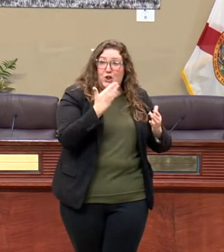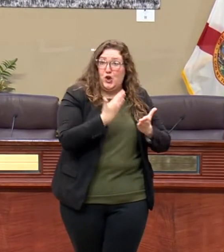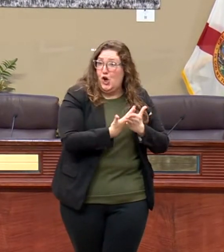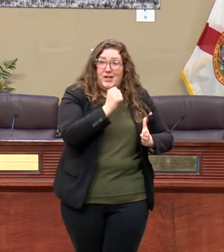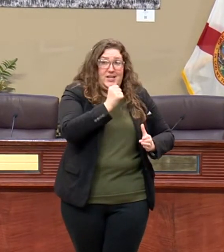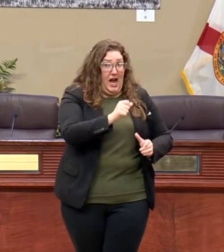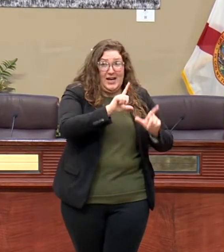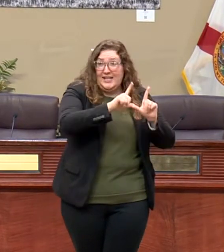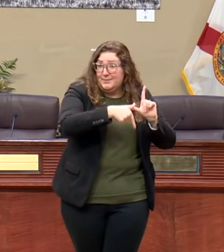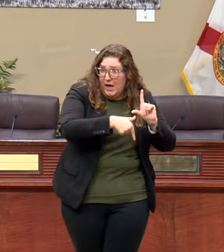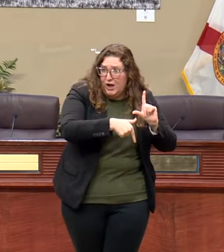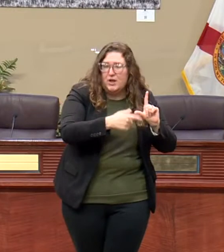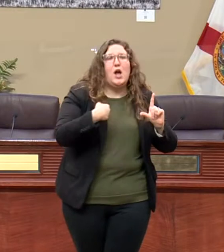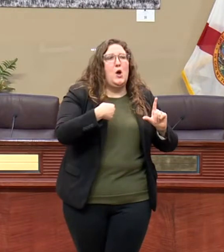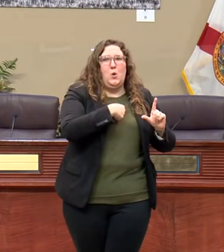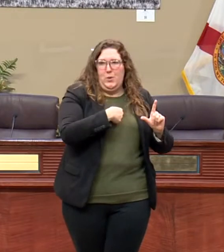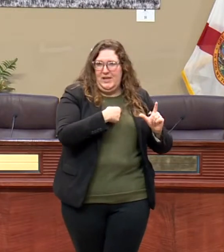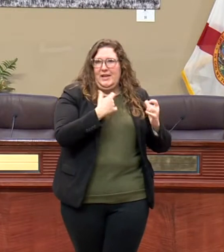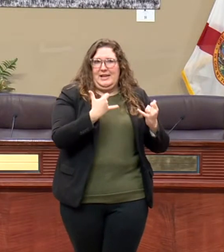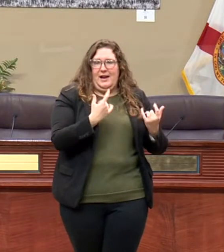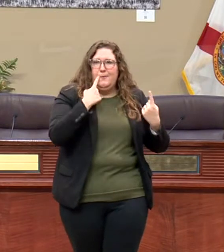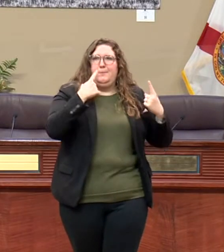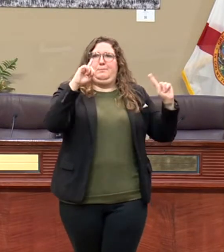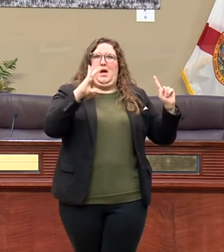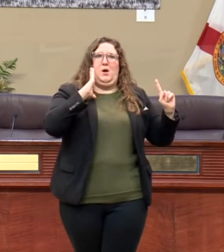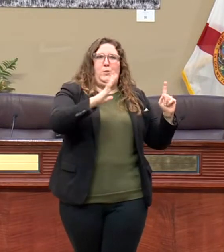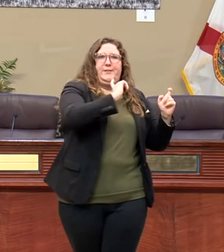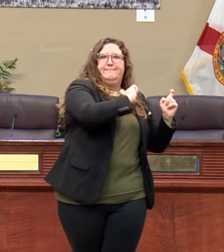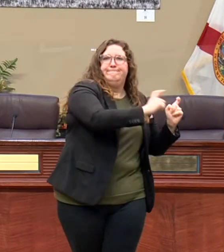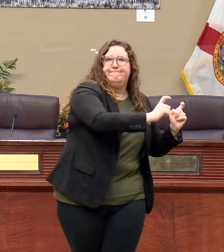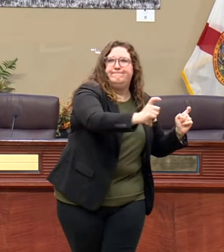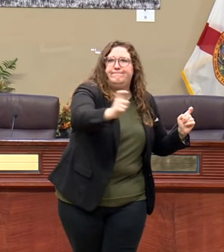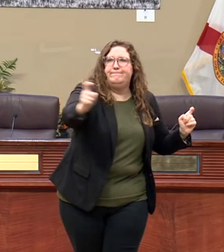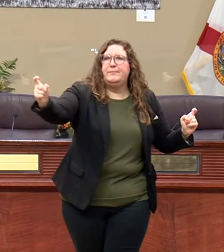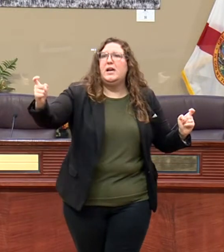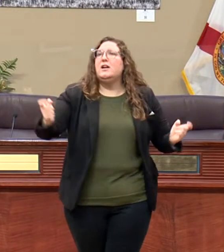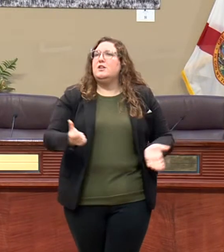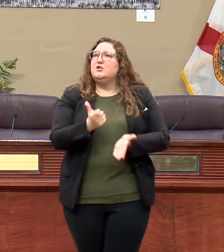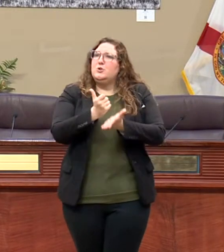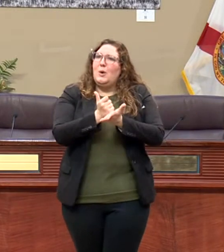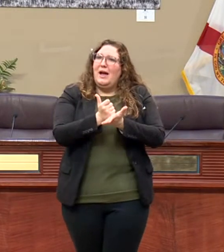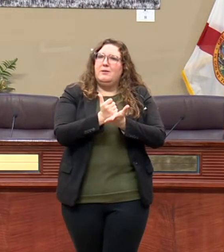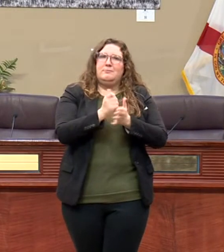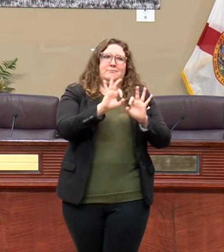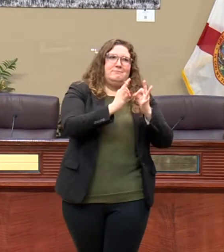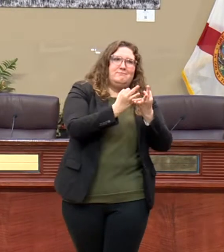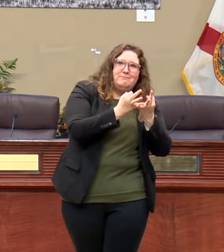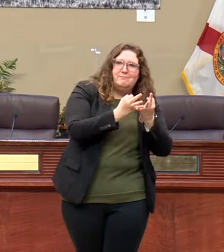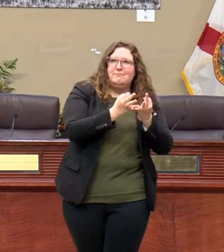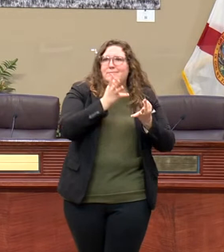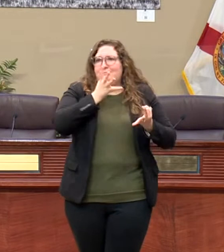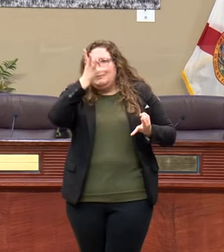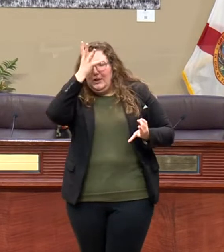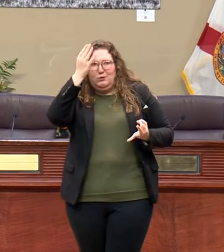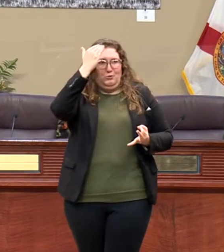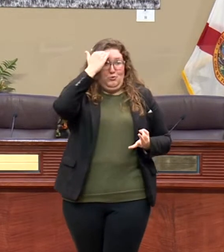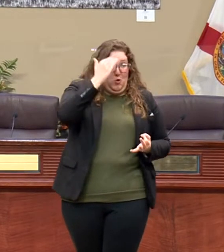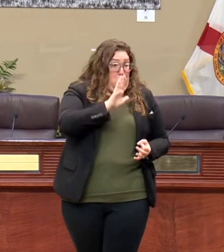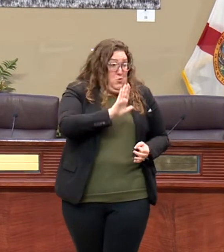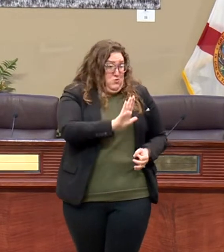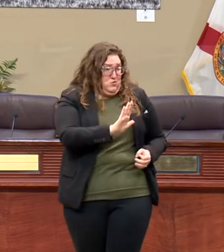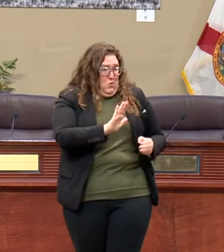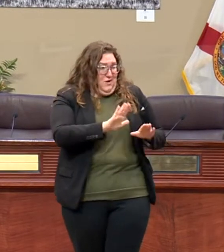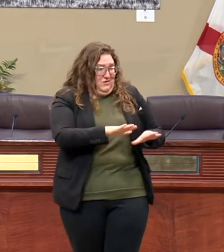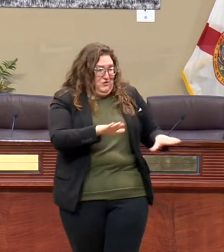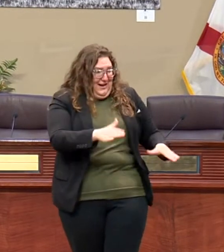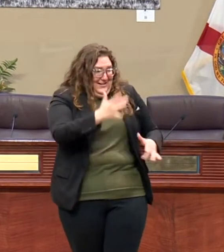inform parents as to the status of their children, or even our employees, we want to make sure that we have that available for them. So we